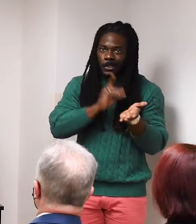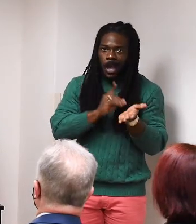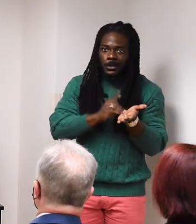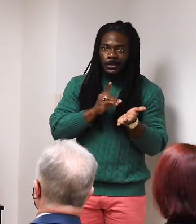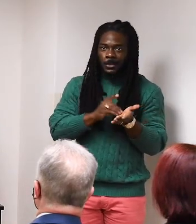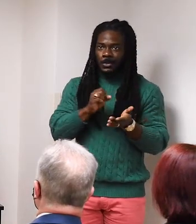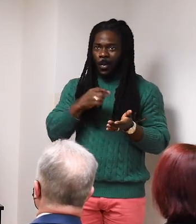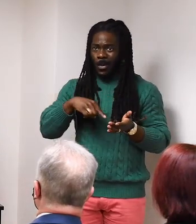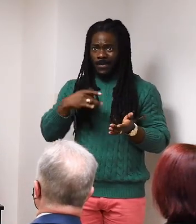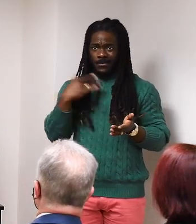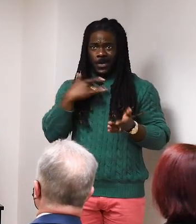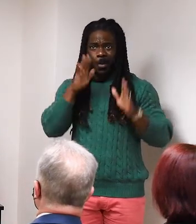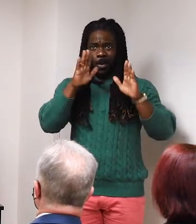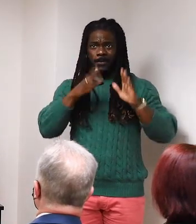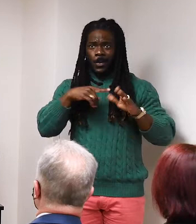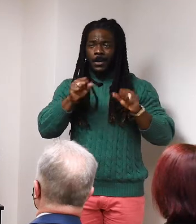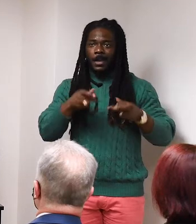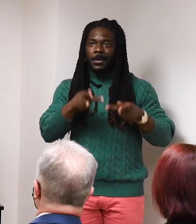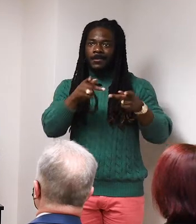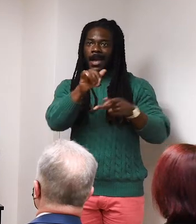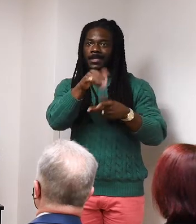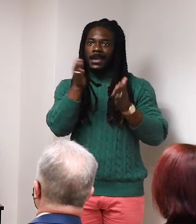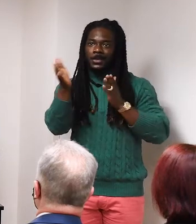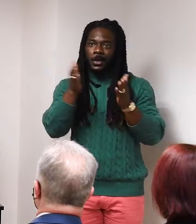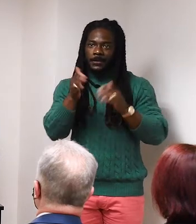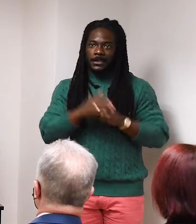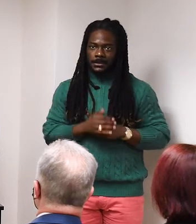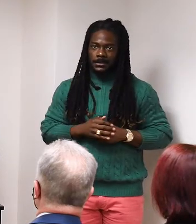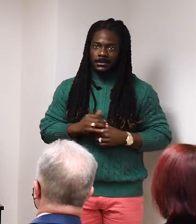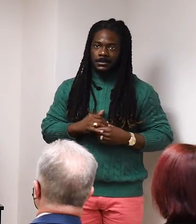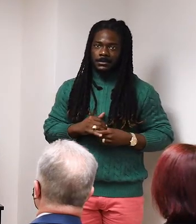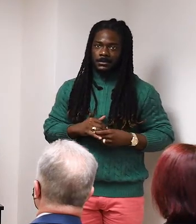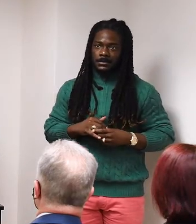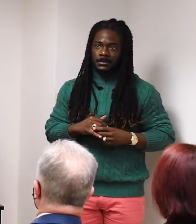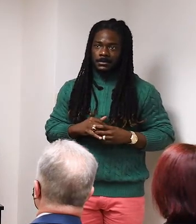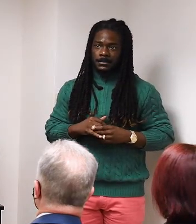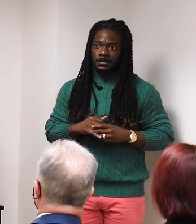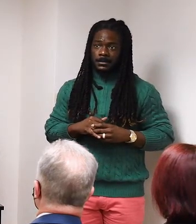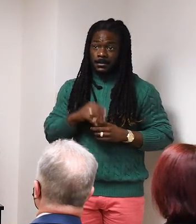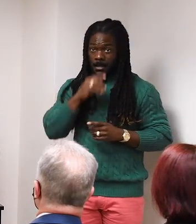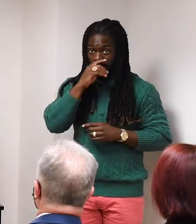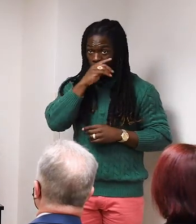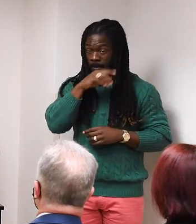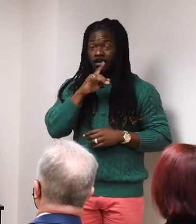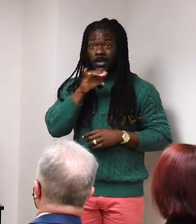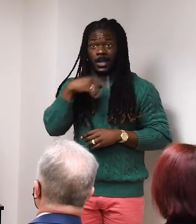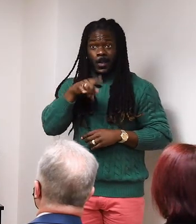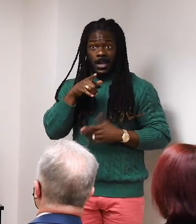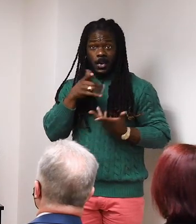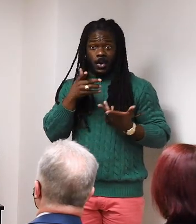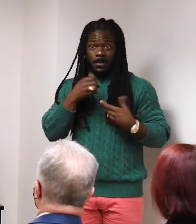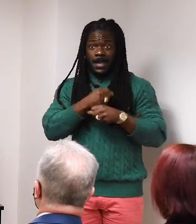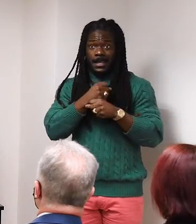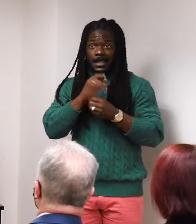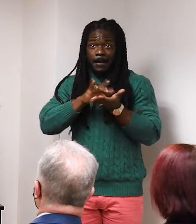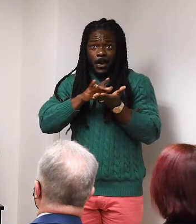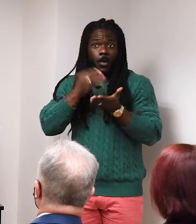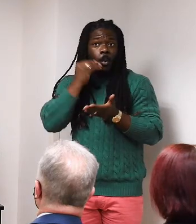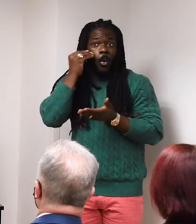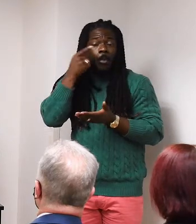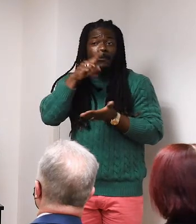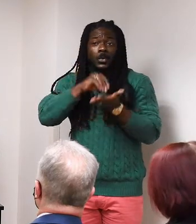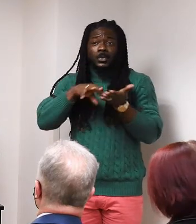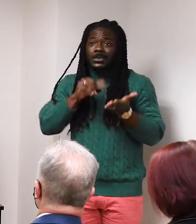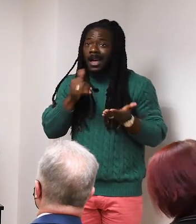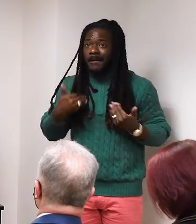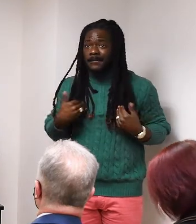we feel great about being able to provide that service. And in a sense, we're helping to make a medical home for students who don't have